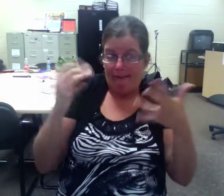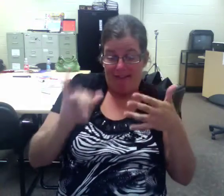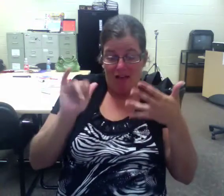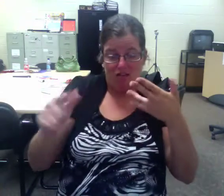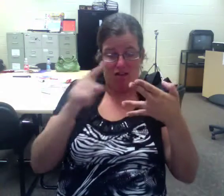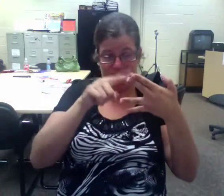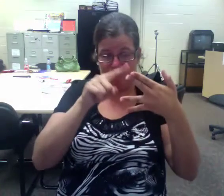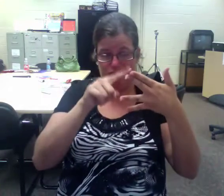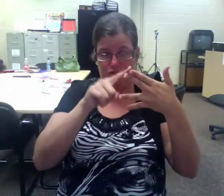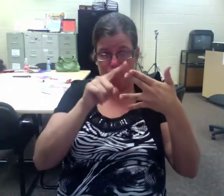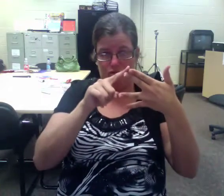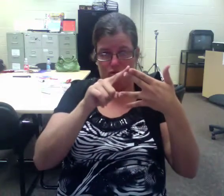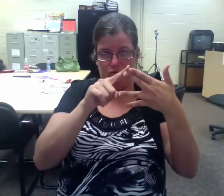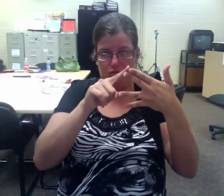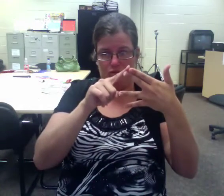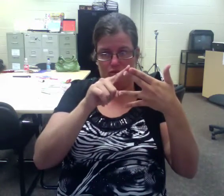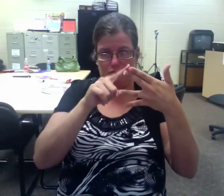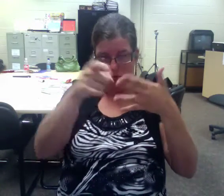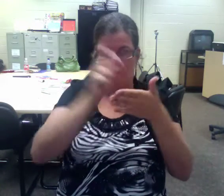couple seconds to catch up on your notes.